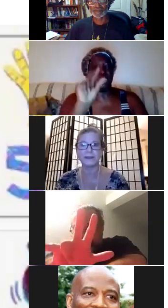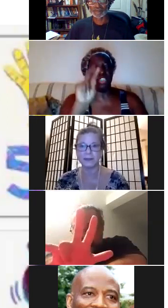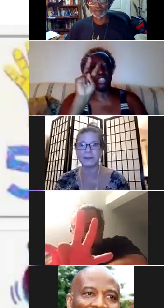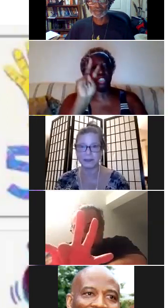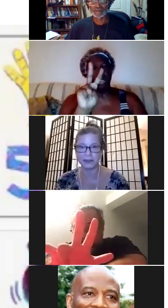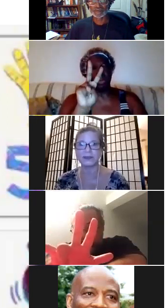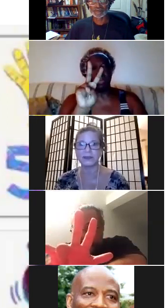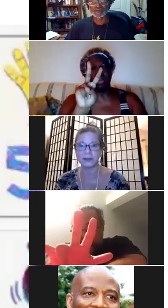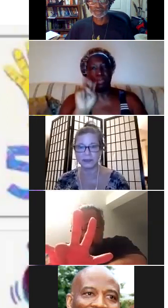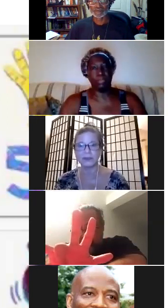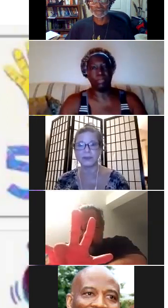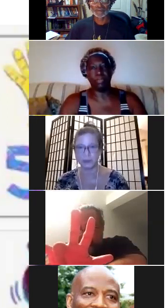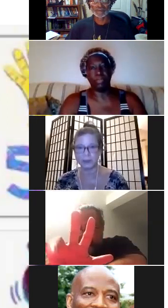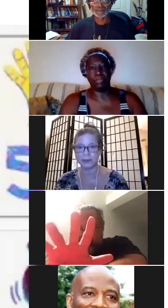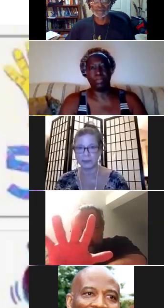60.